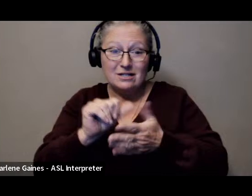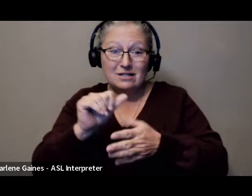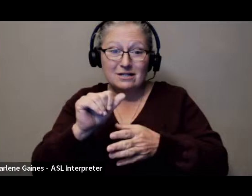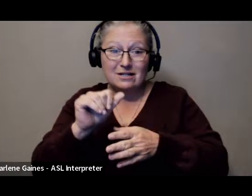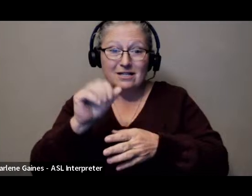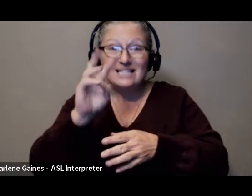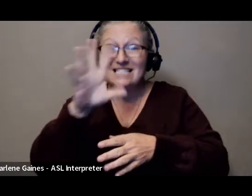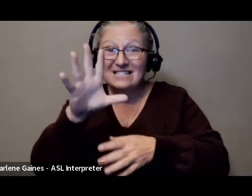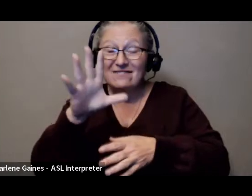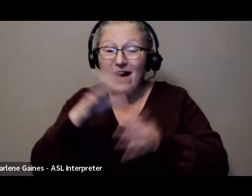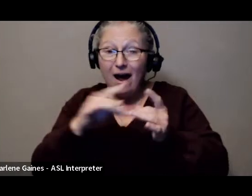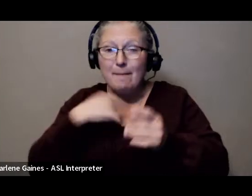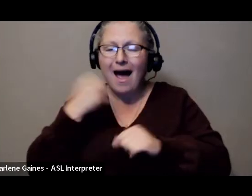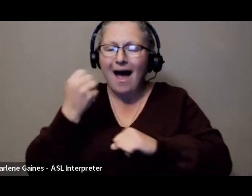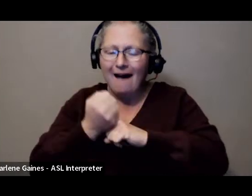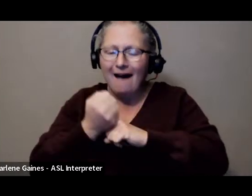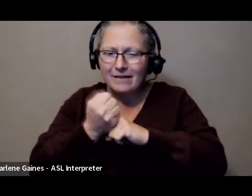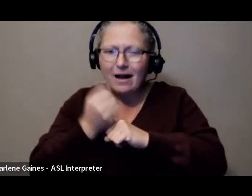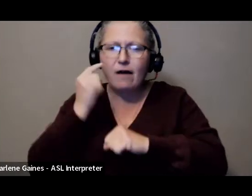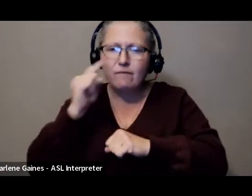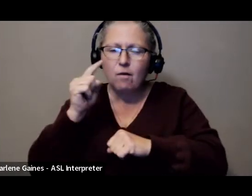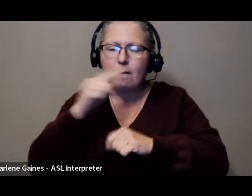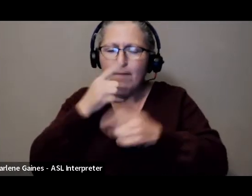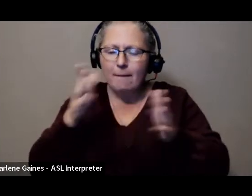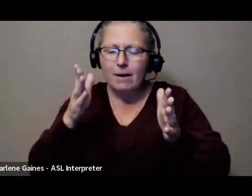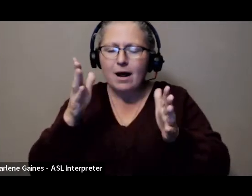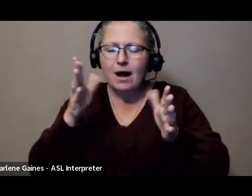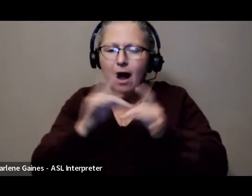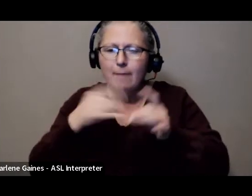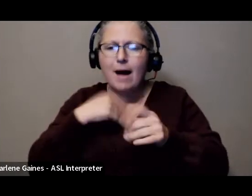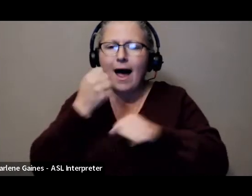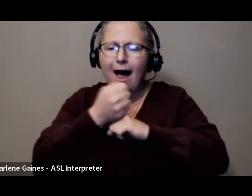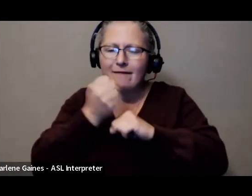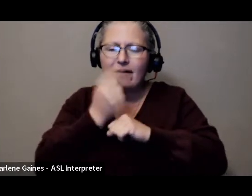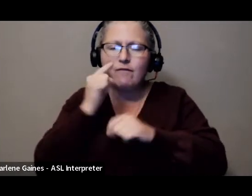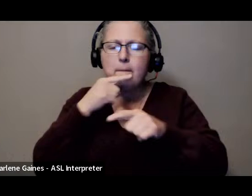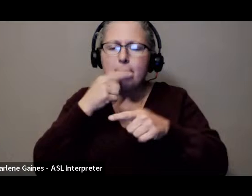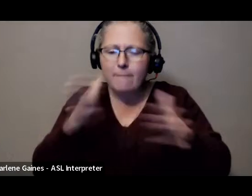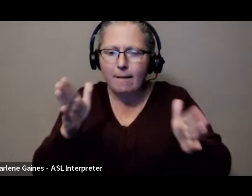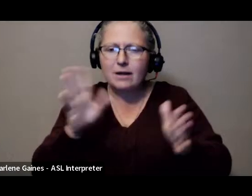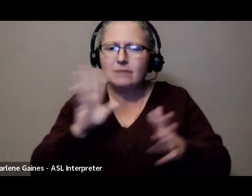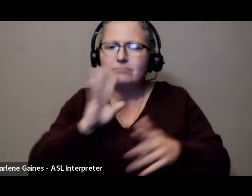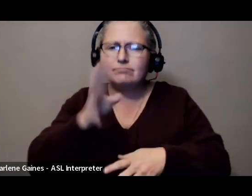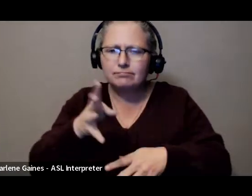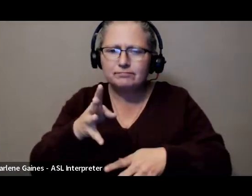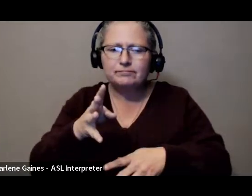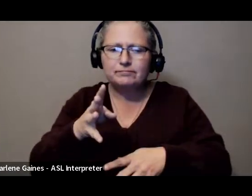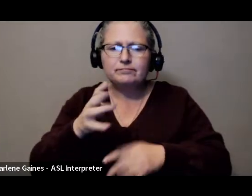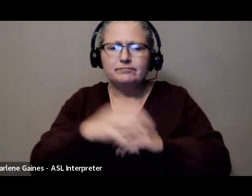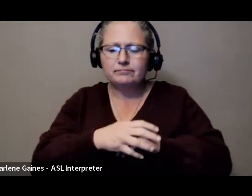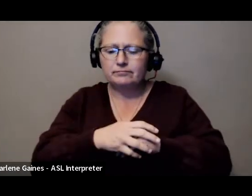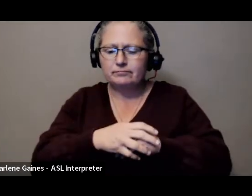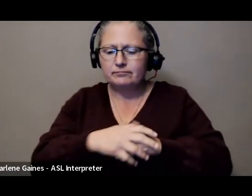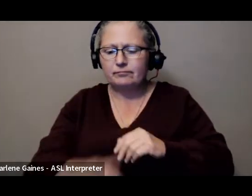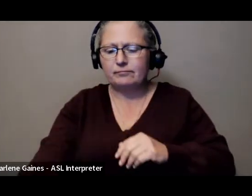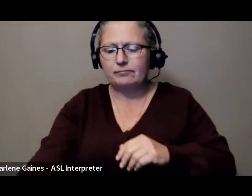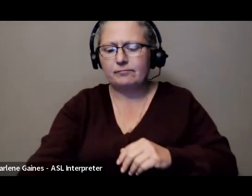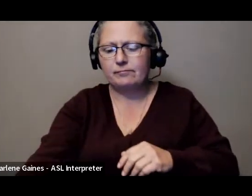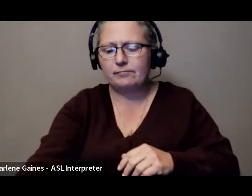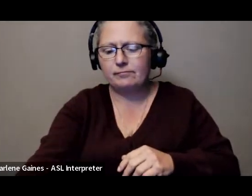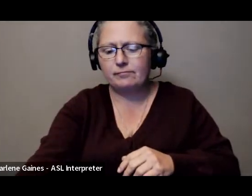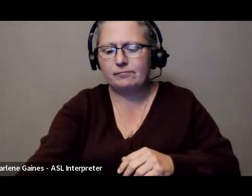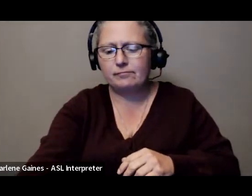65 comments. I advocate for public comments. I advocate for the public to speak. I wish we could